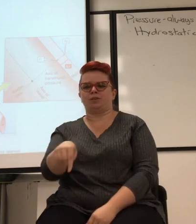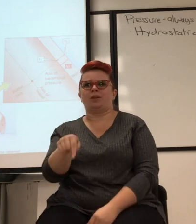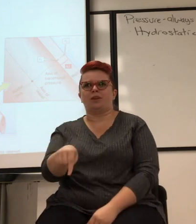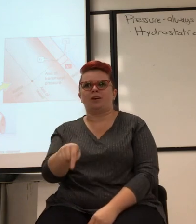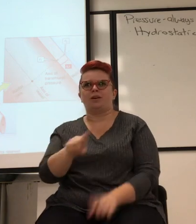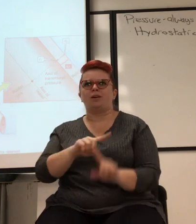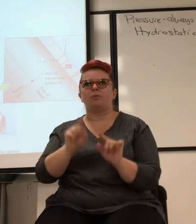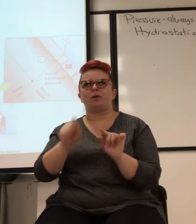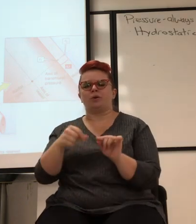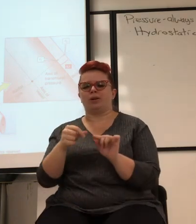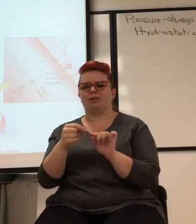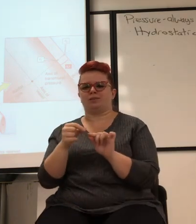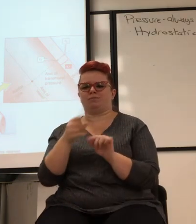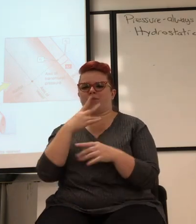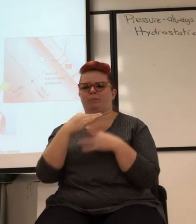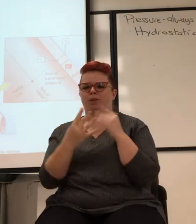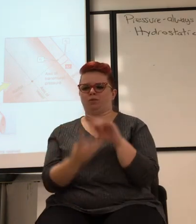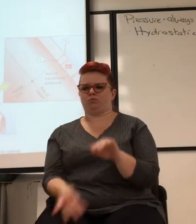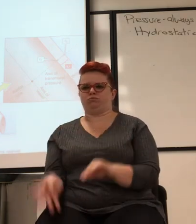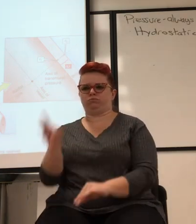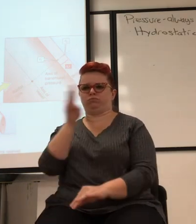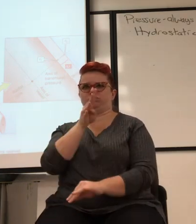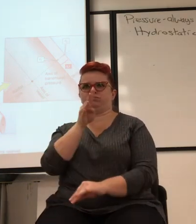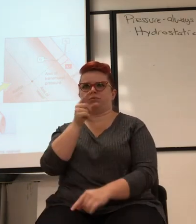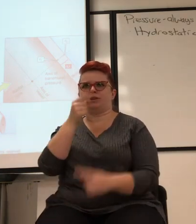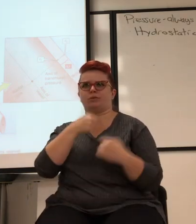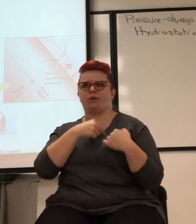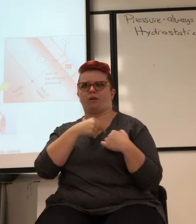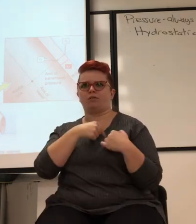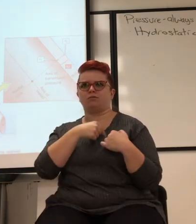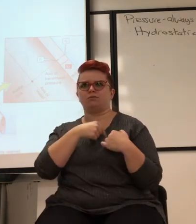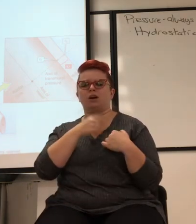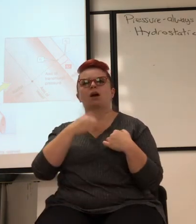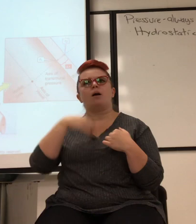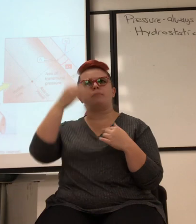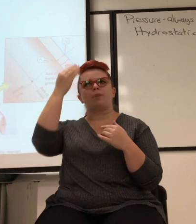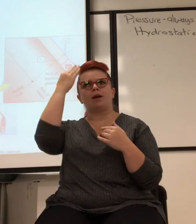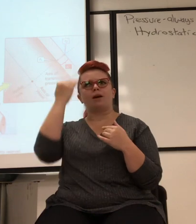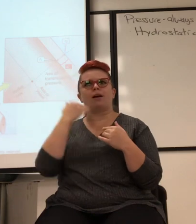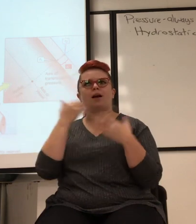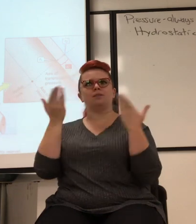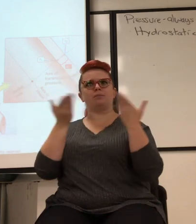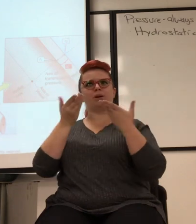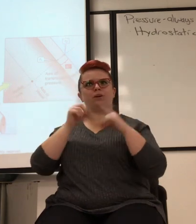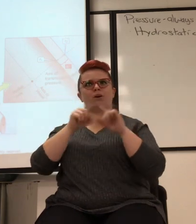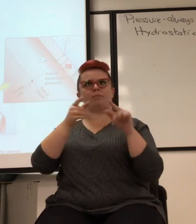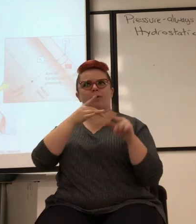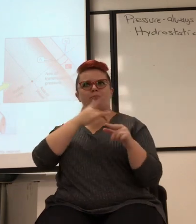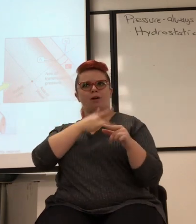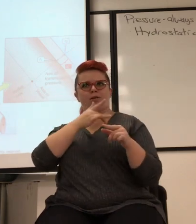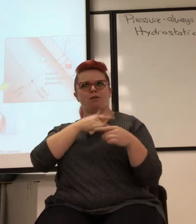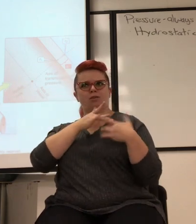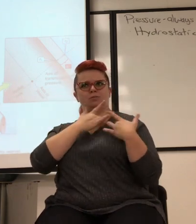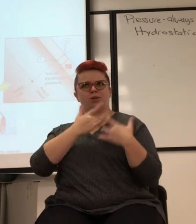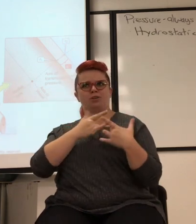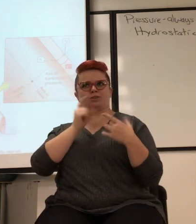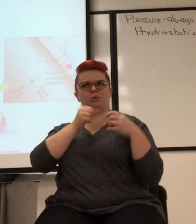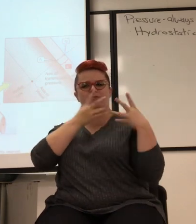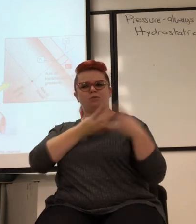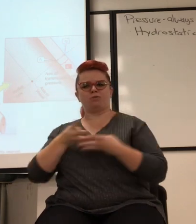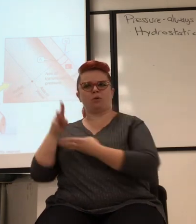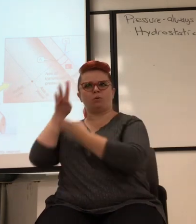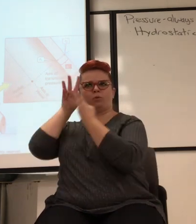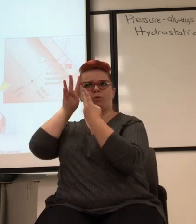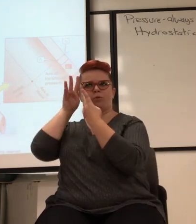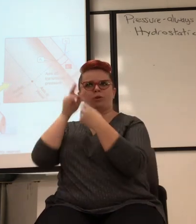get the blood up to my heart. My head's up here, but my heart's in my chest, so I gotta get blood from my heart up to my head. Okay,